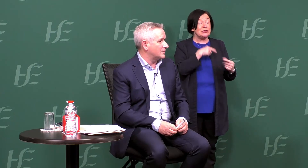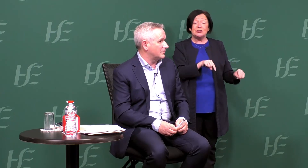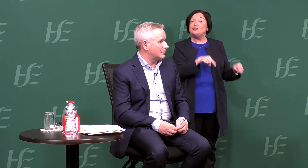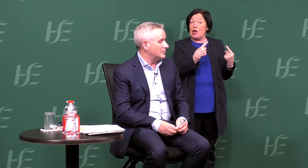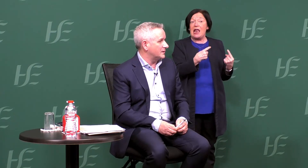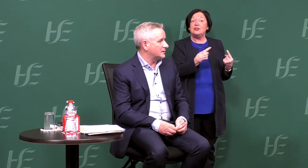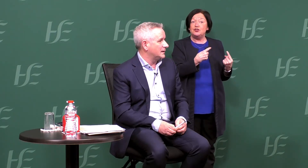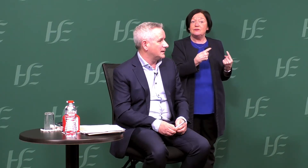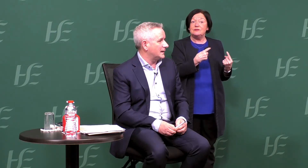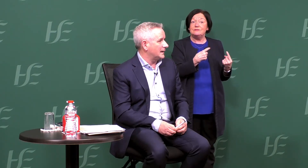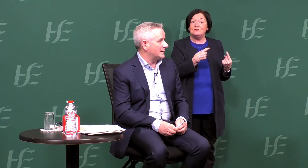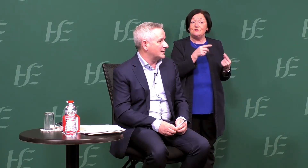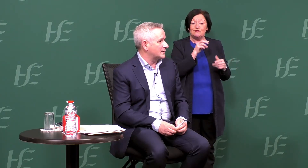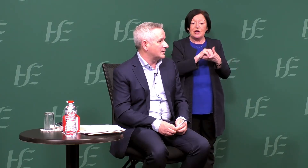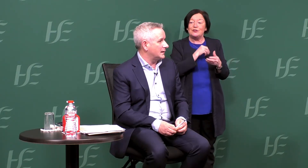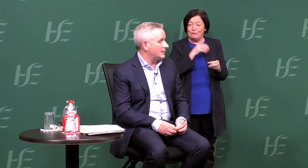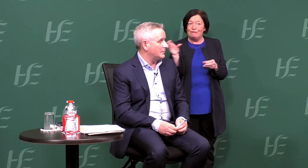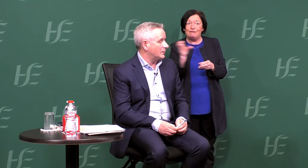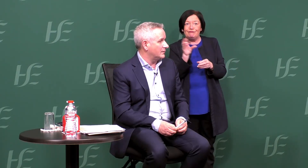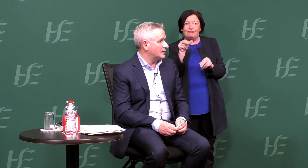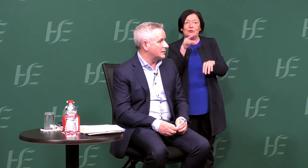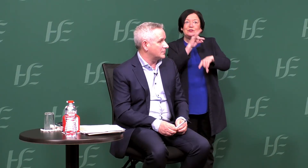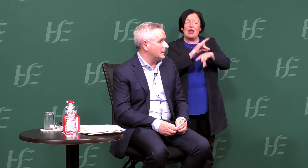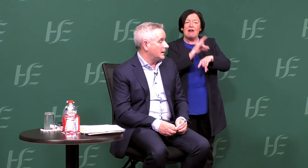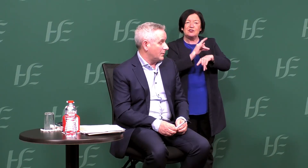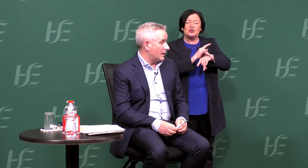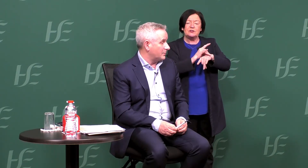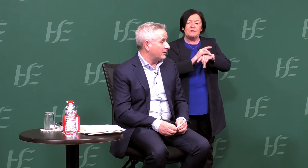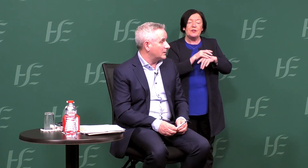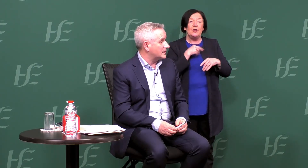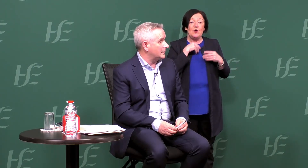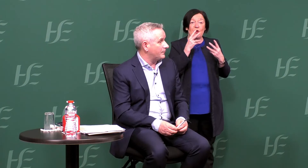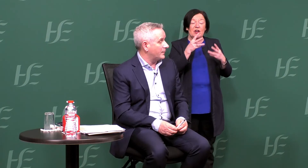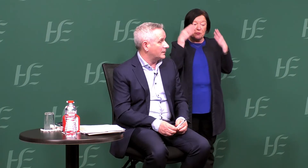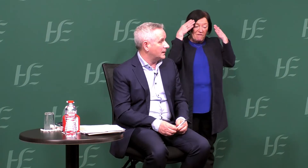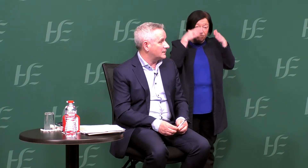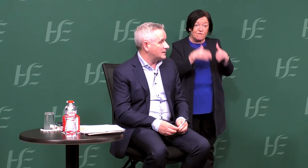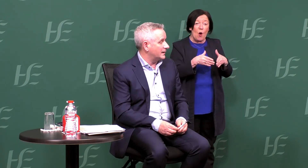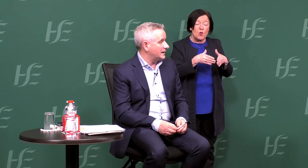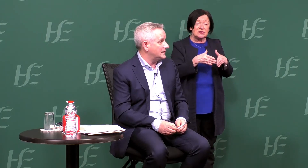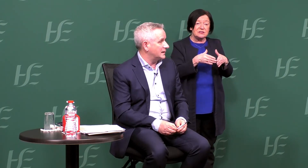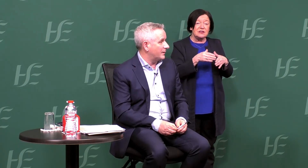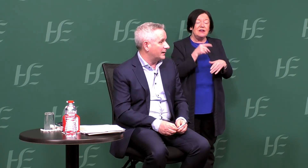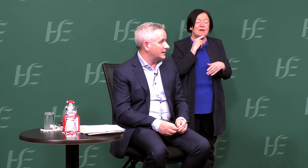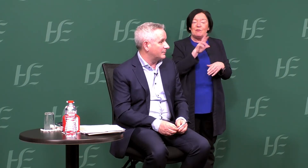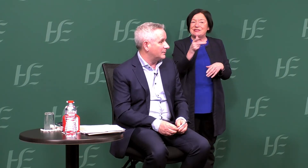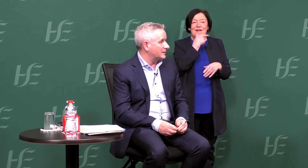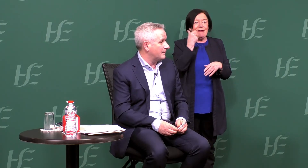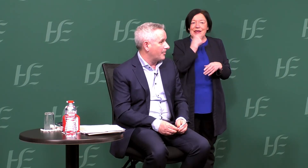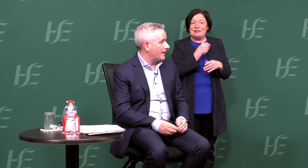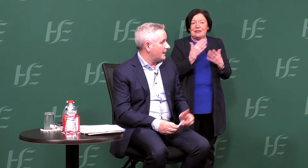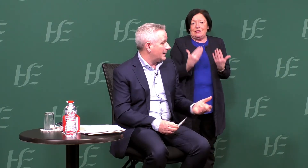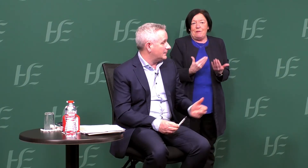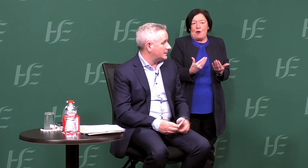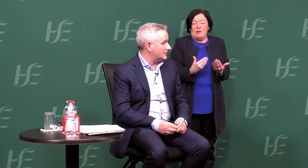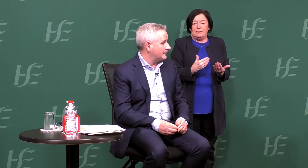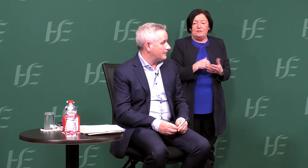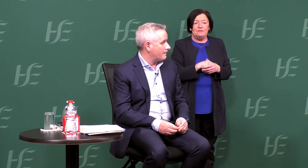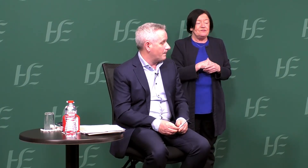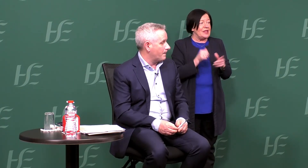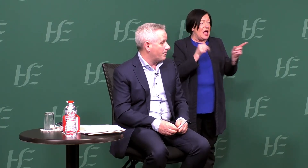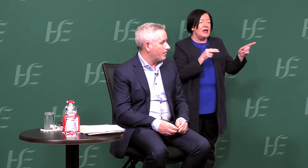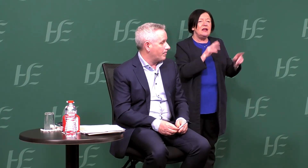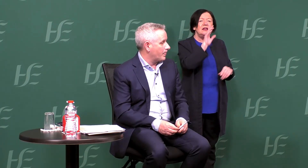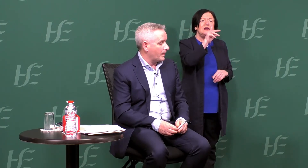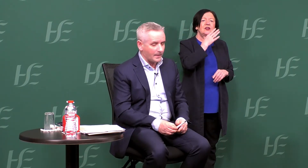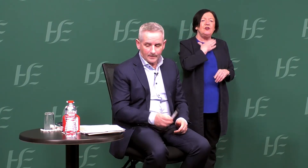challenge in terms of recruitment, and that's one of the issues we want to be focused on, but it's not easy in the market at the moment. And do you want to? Yeah,